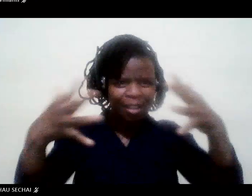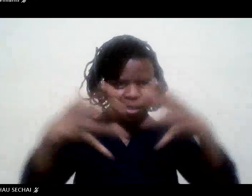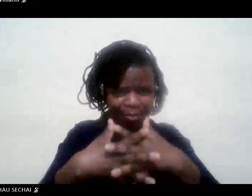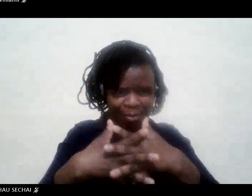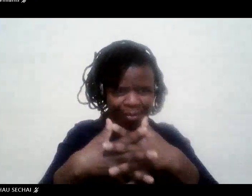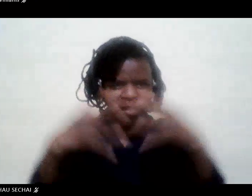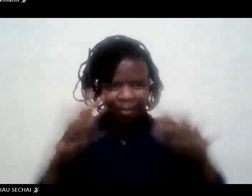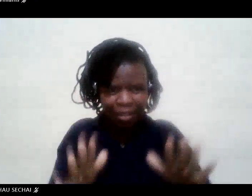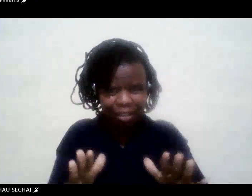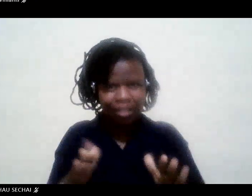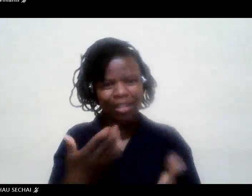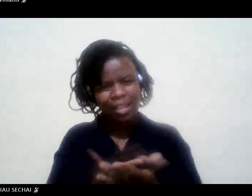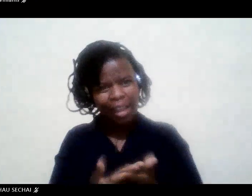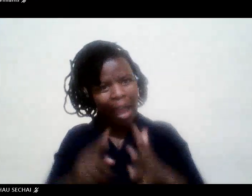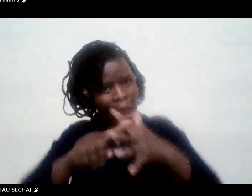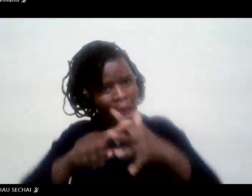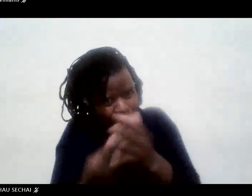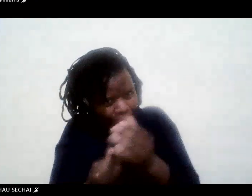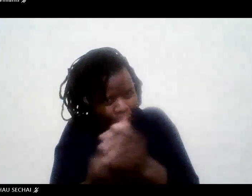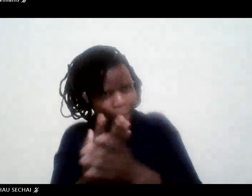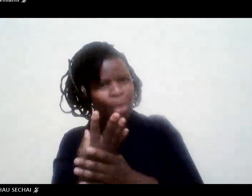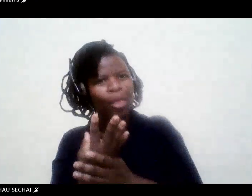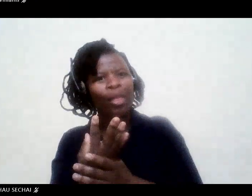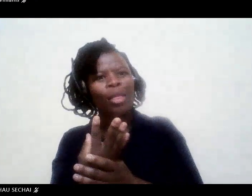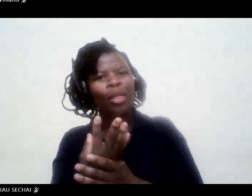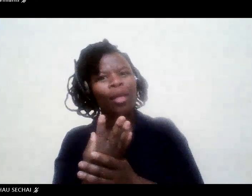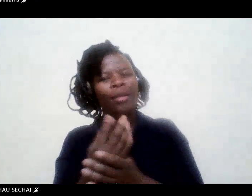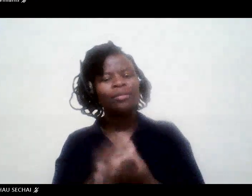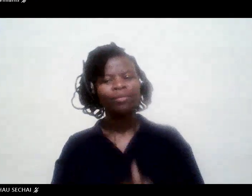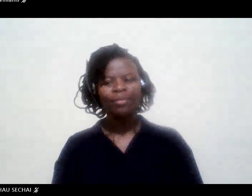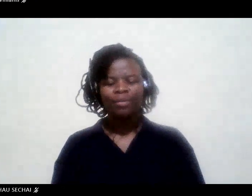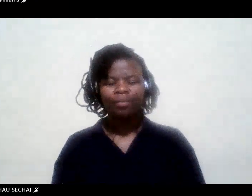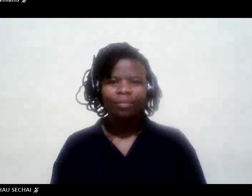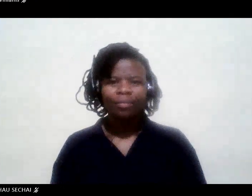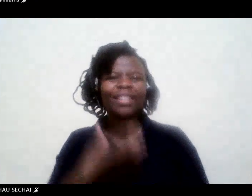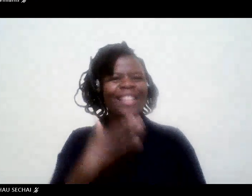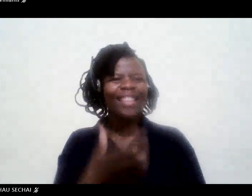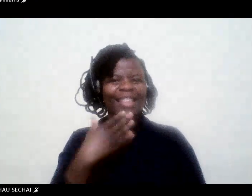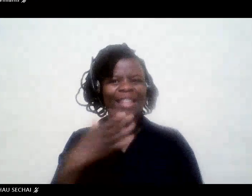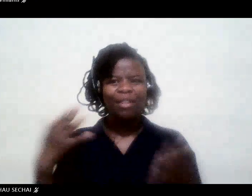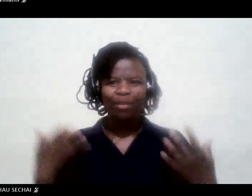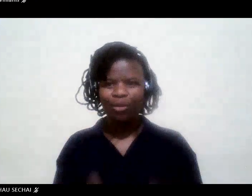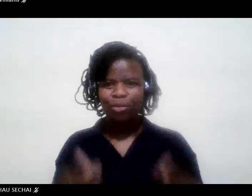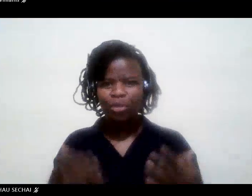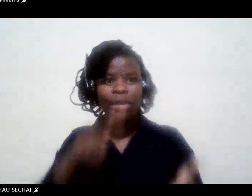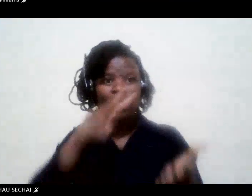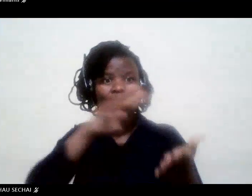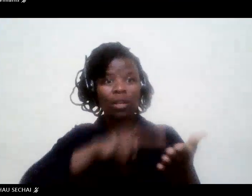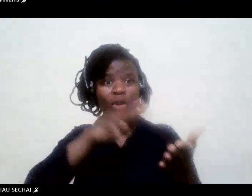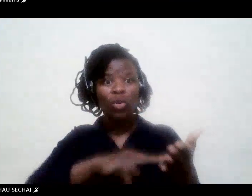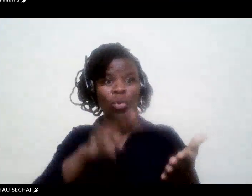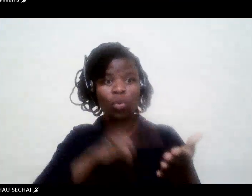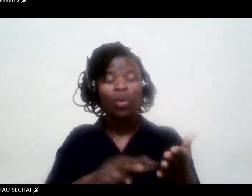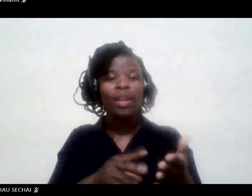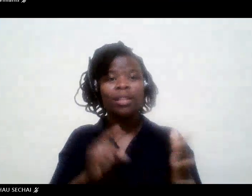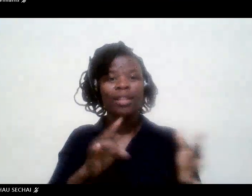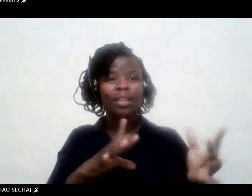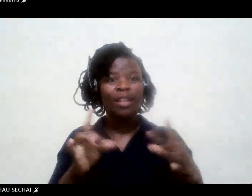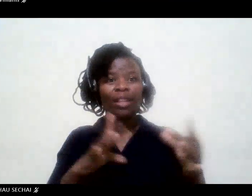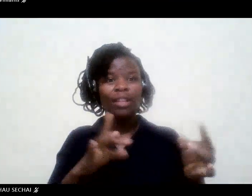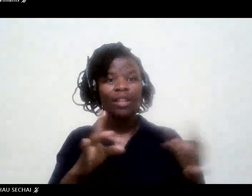get at an answer that takes us forward. Thanks, both of you, for that. Okay, let me read what's in the chat. Alice says, what's the